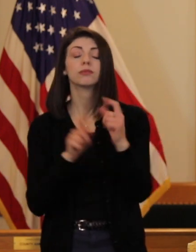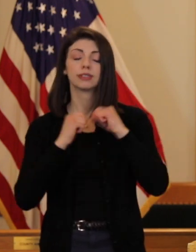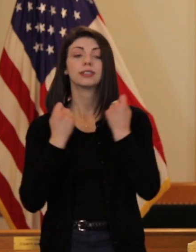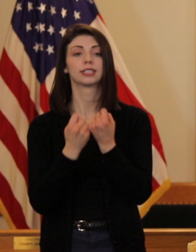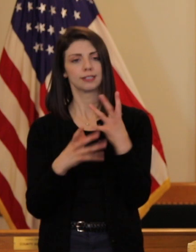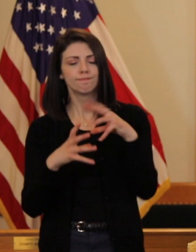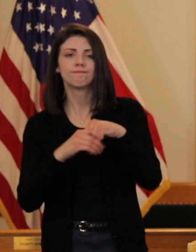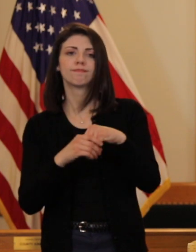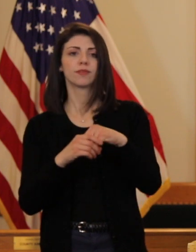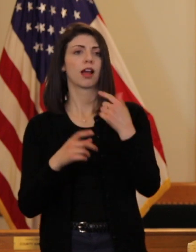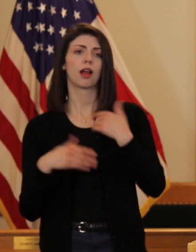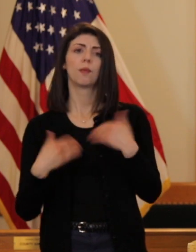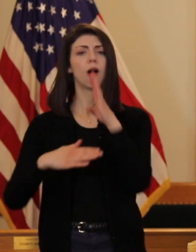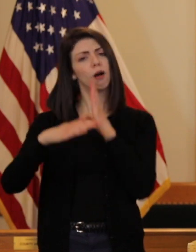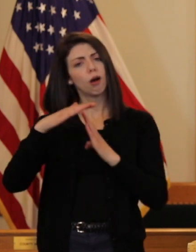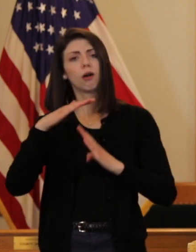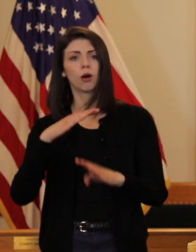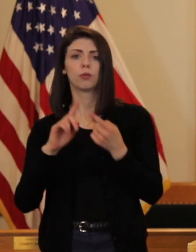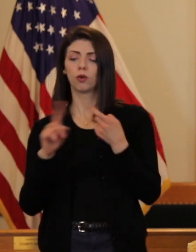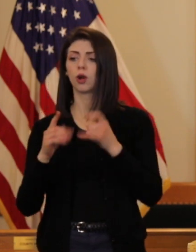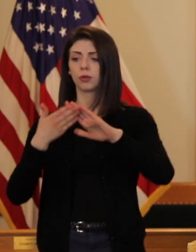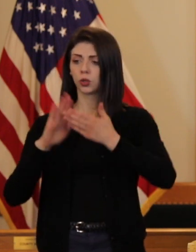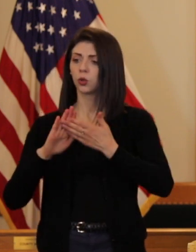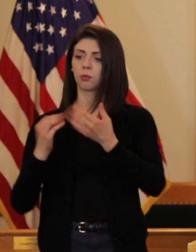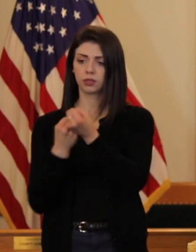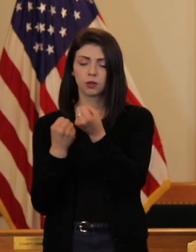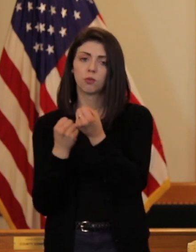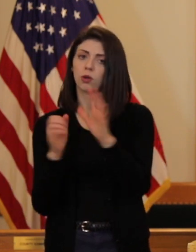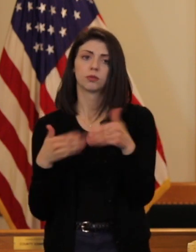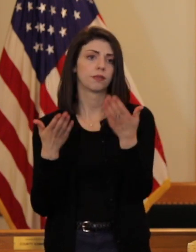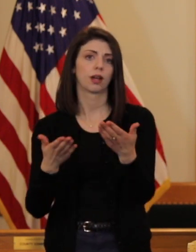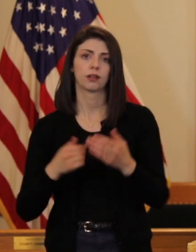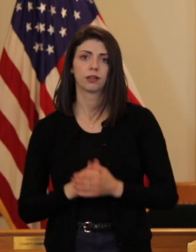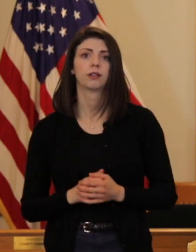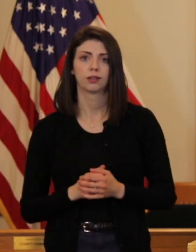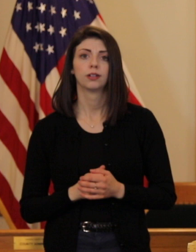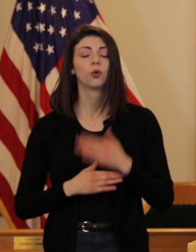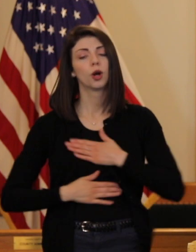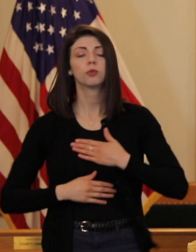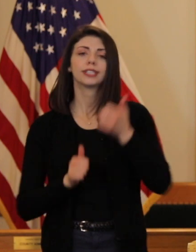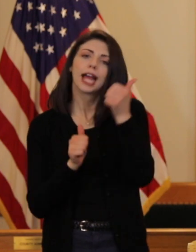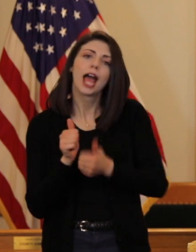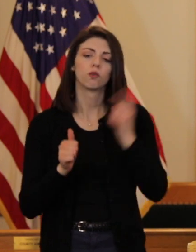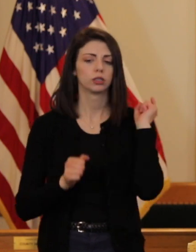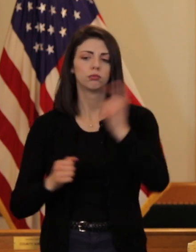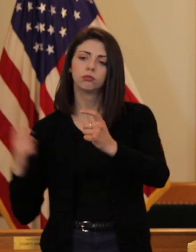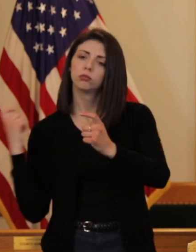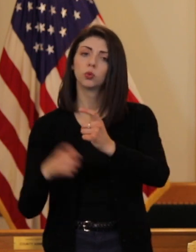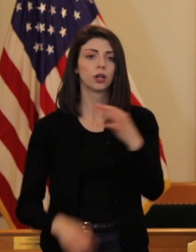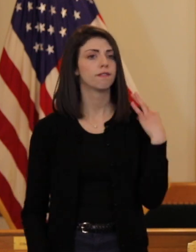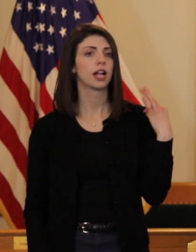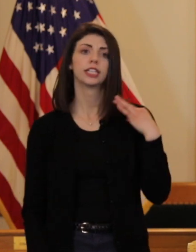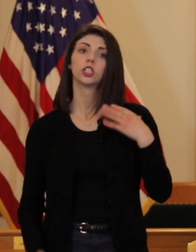by the dedication and support that our community has put forward. We appreciate each and every donation and offer to help,